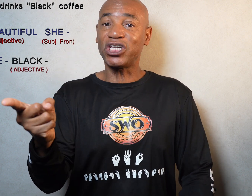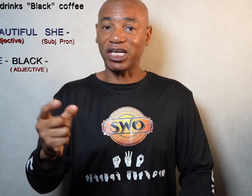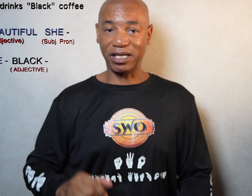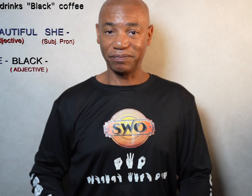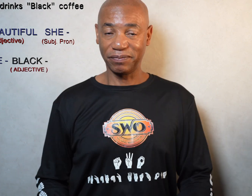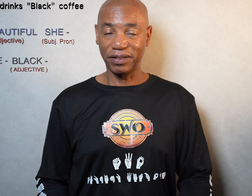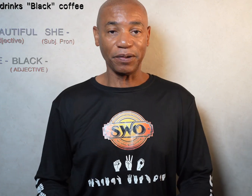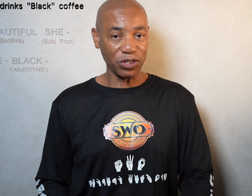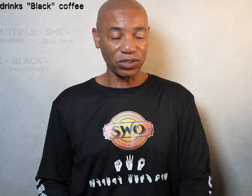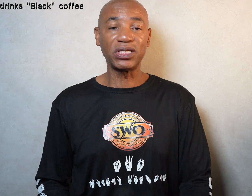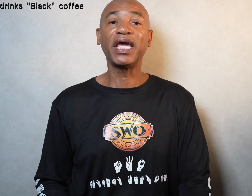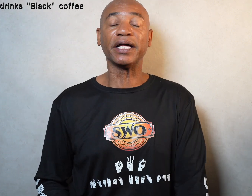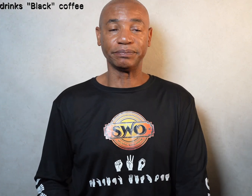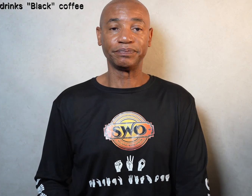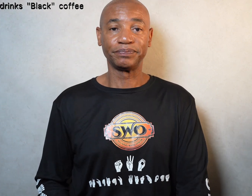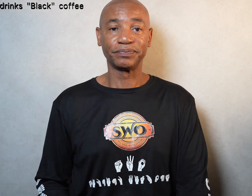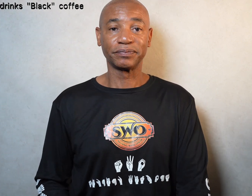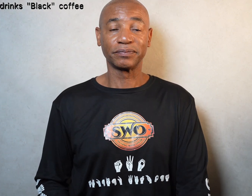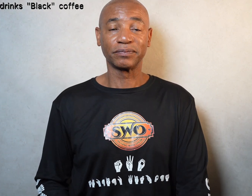she. Let me do this again.